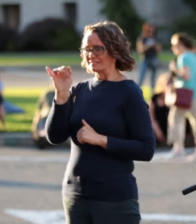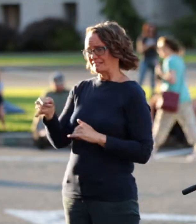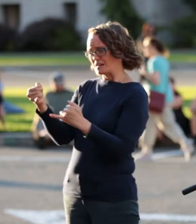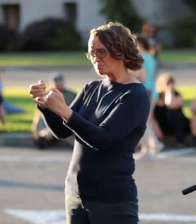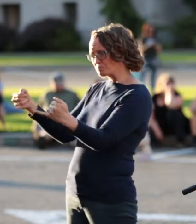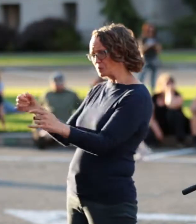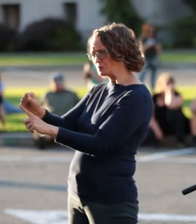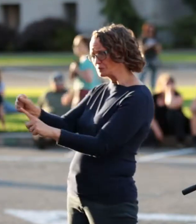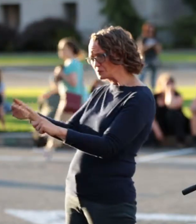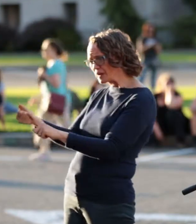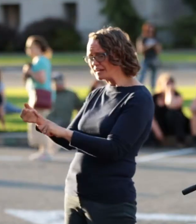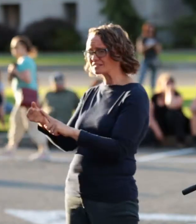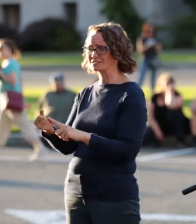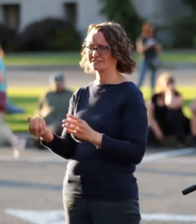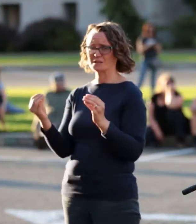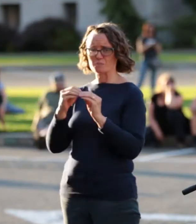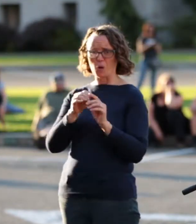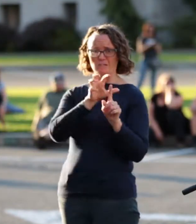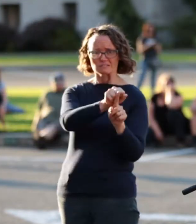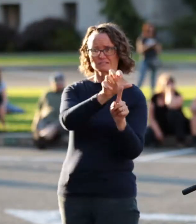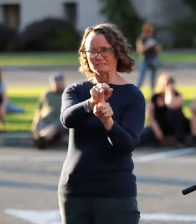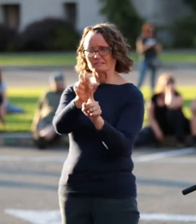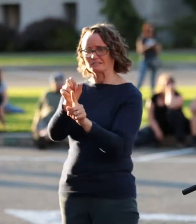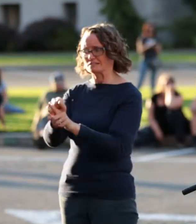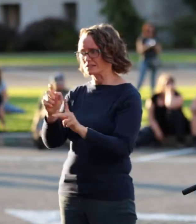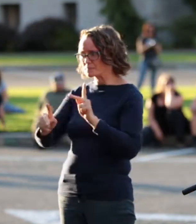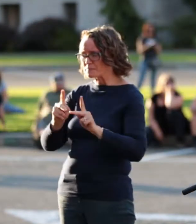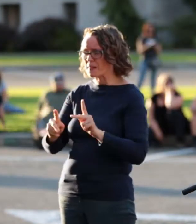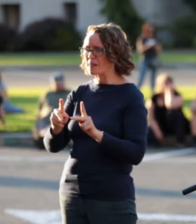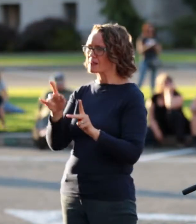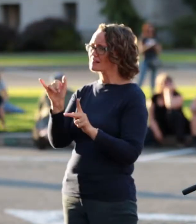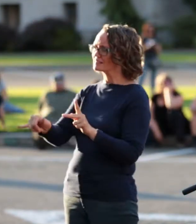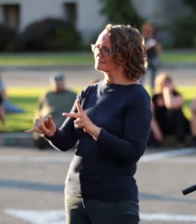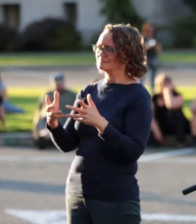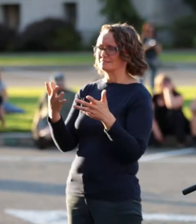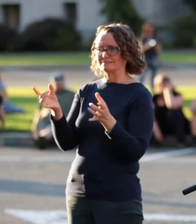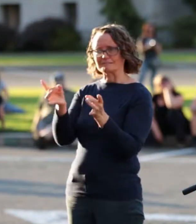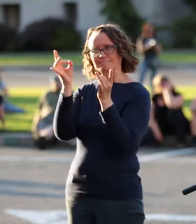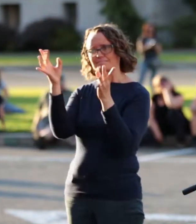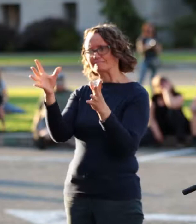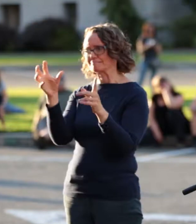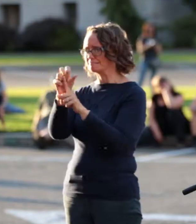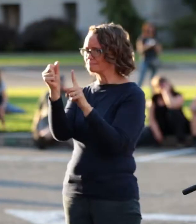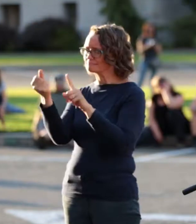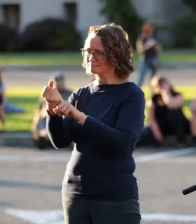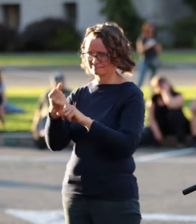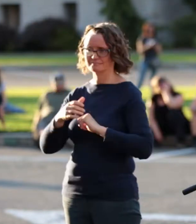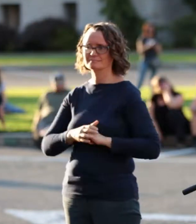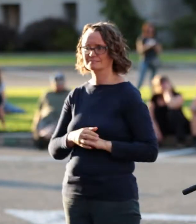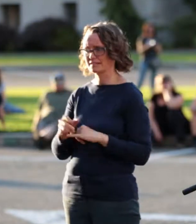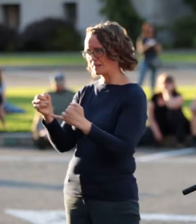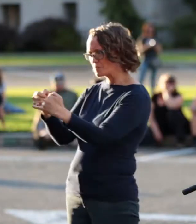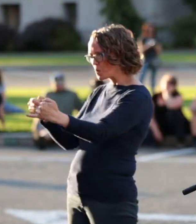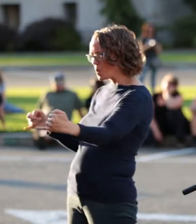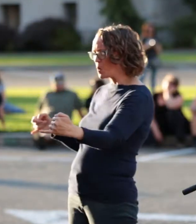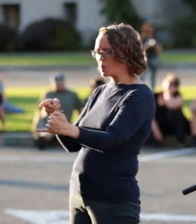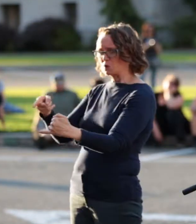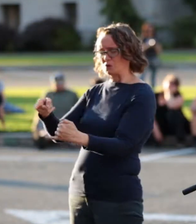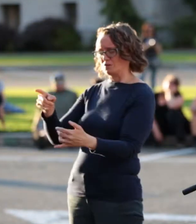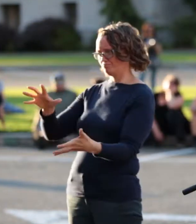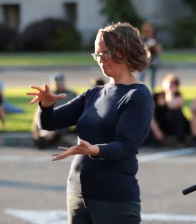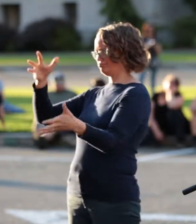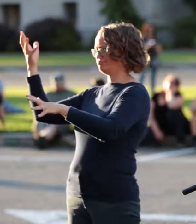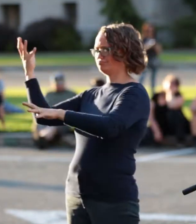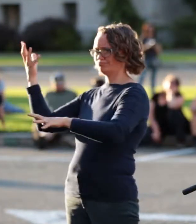delays in adjudicating immigration cases have created utter chaos at the border and palatable fear and confusion within